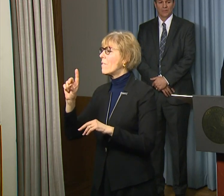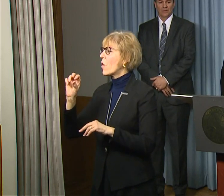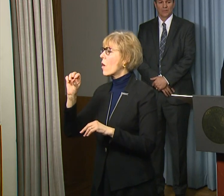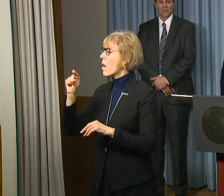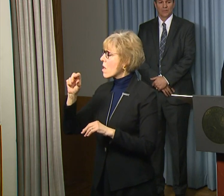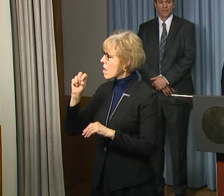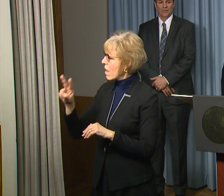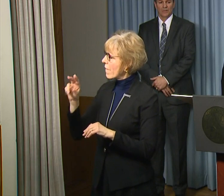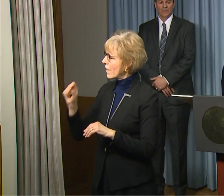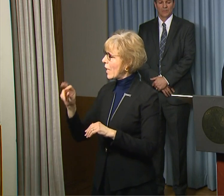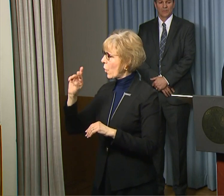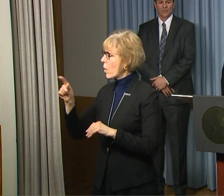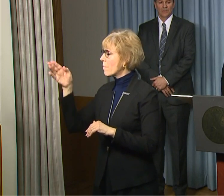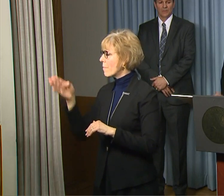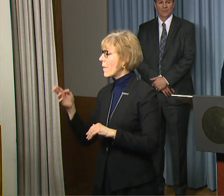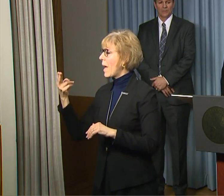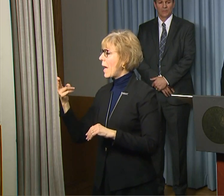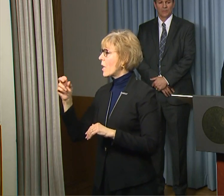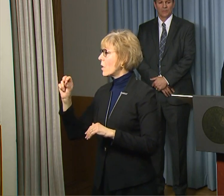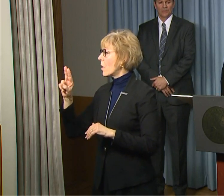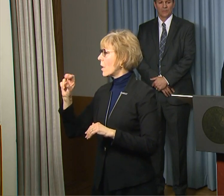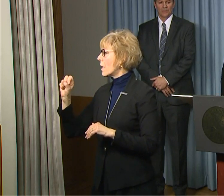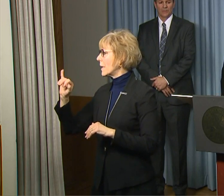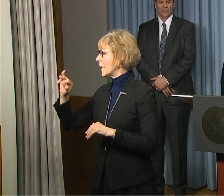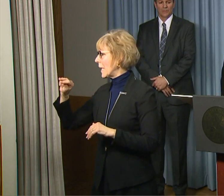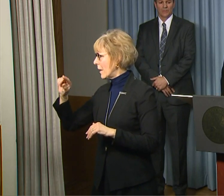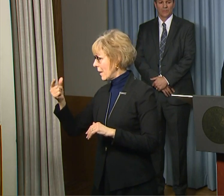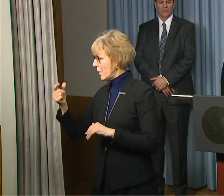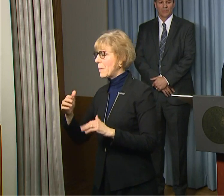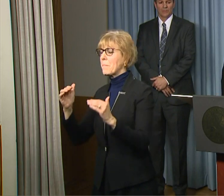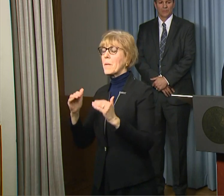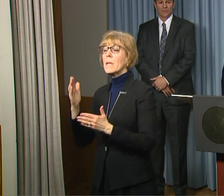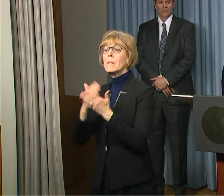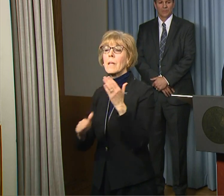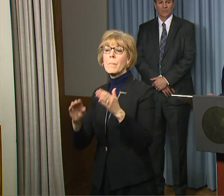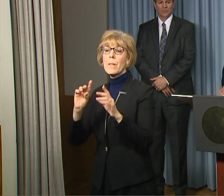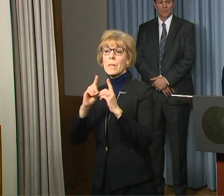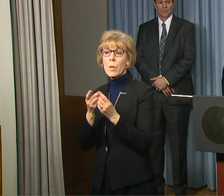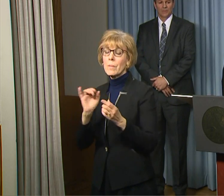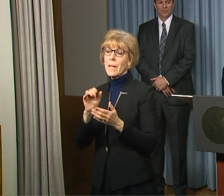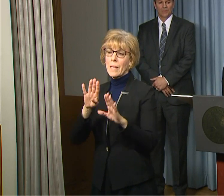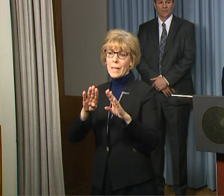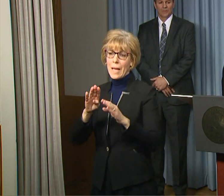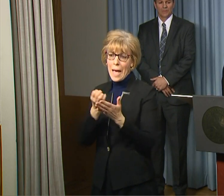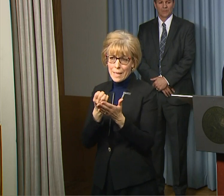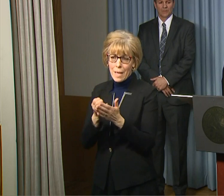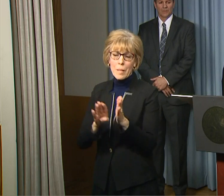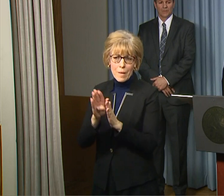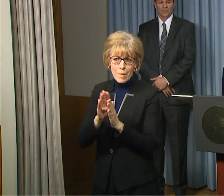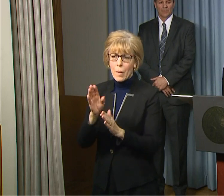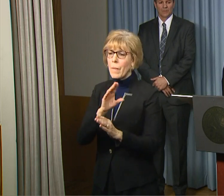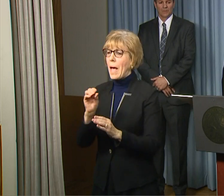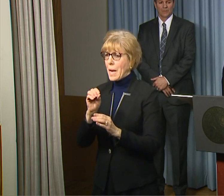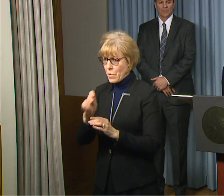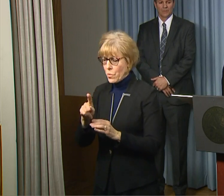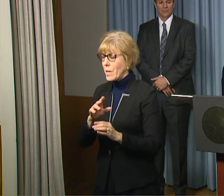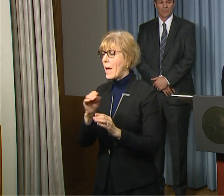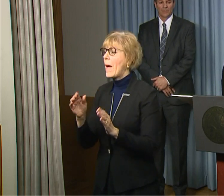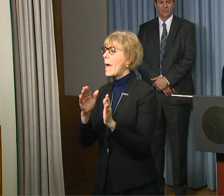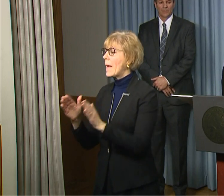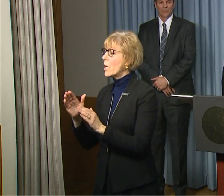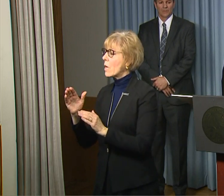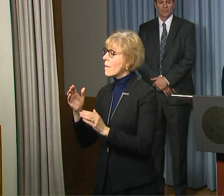denvergov.org/housing. Several departments, including the Office of Economic Development and Opportunity, Department of Finance, and Arts